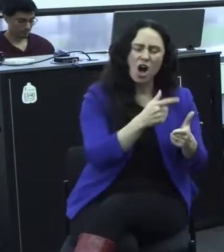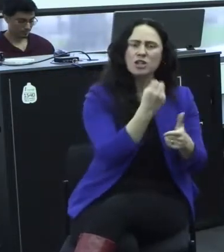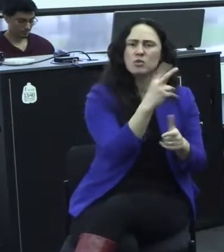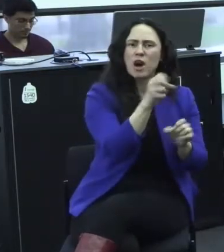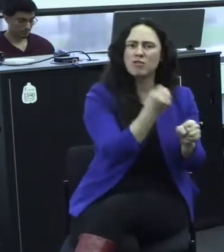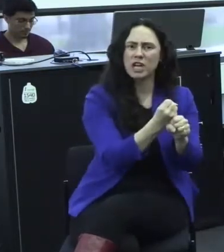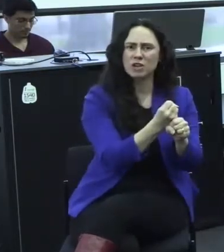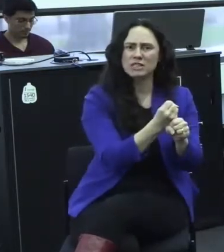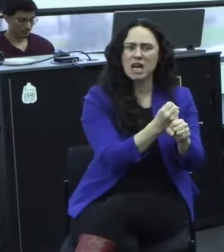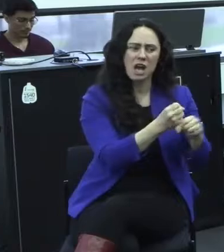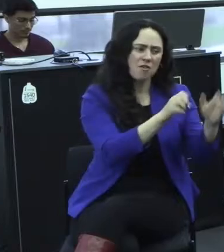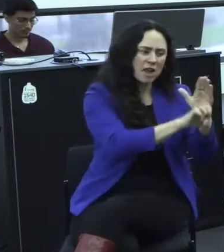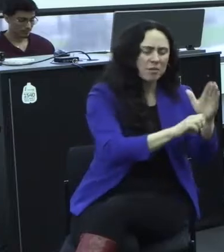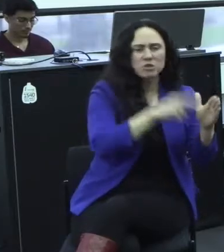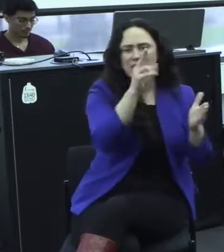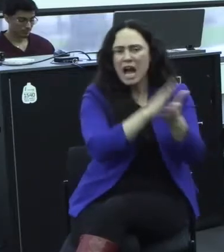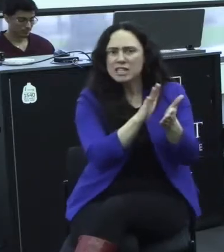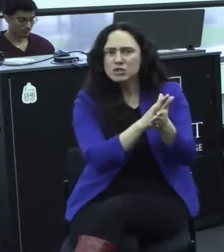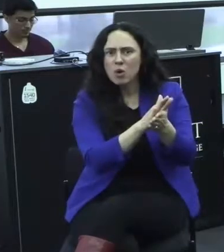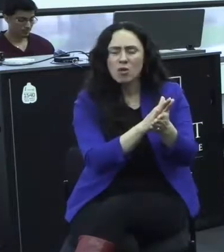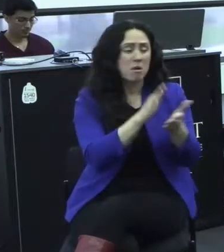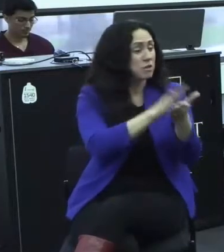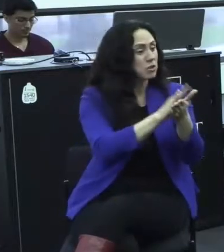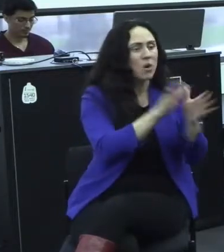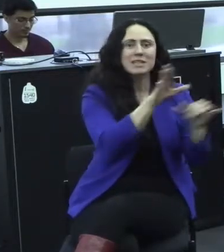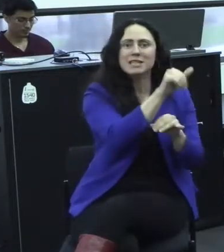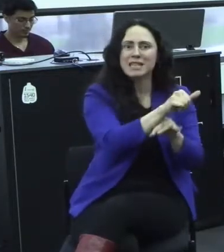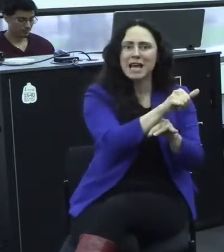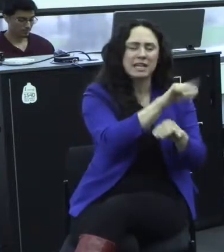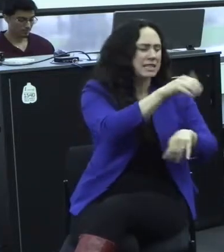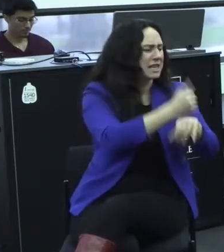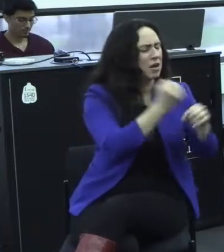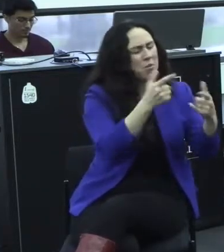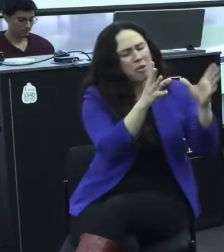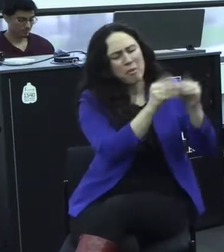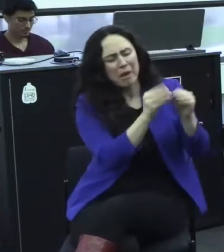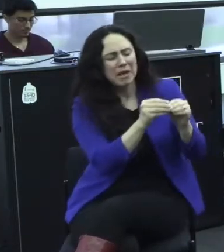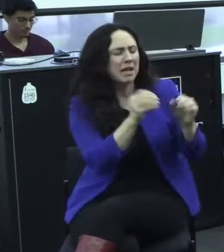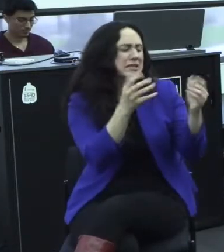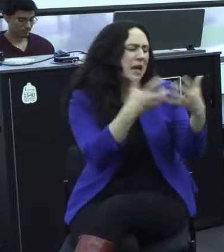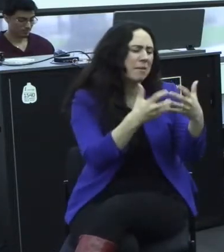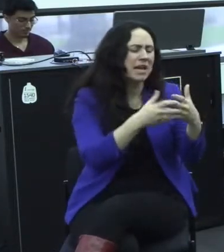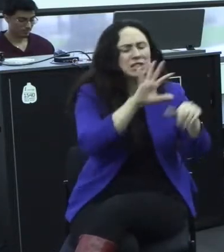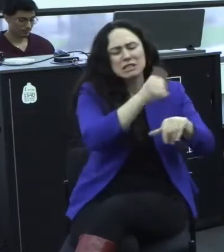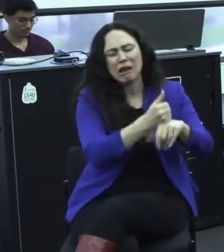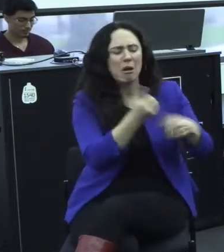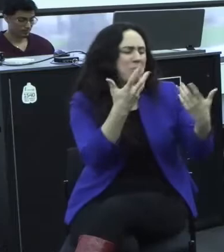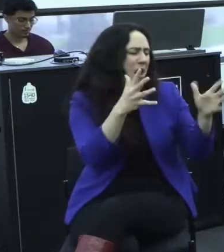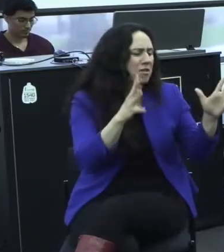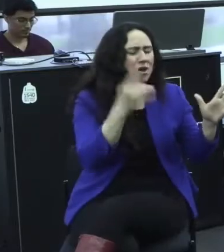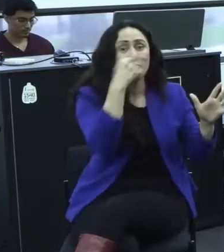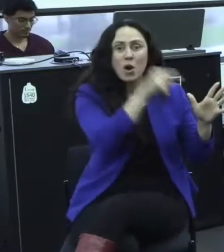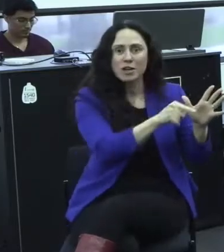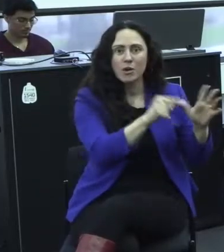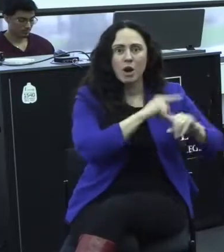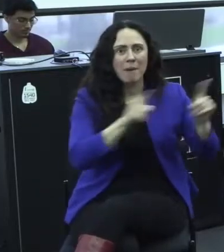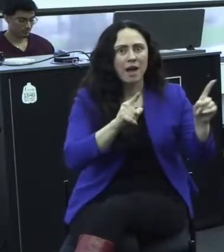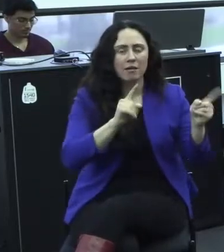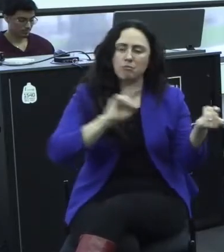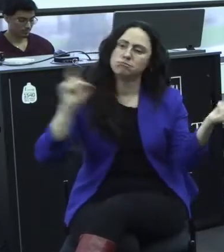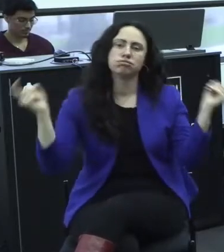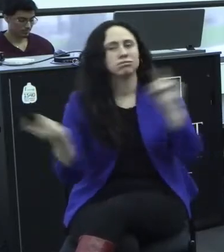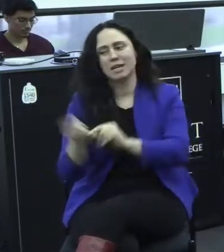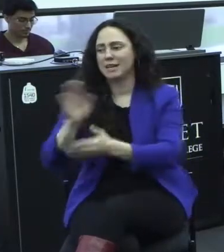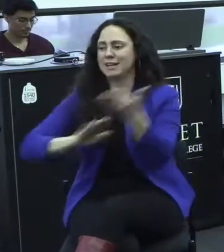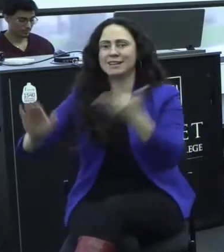school has done that for you. They set up the meetings, they set all that stuff up, and now overnight. That responsibility falls on the student,